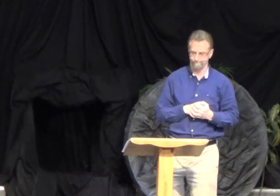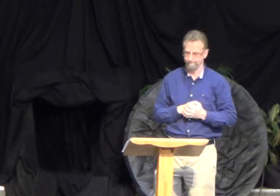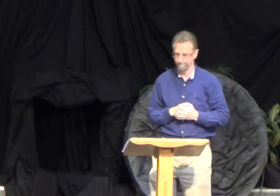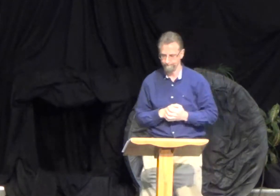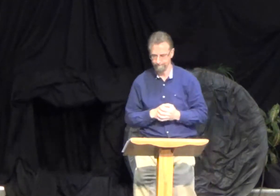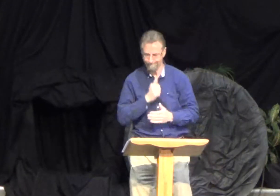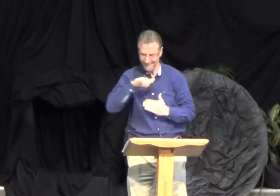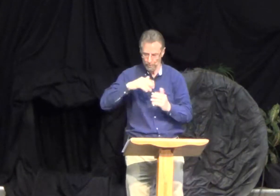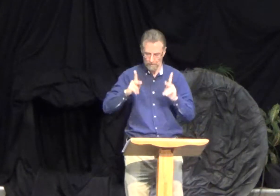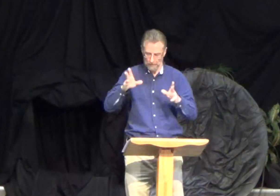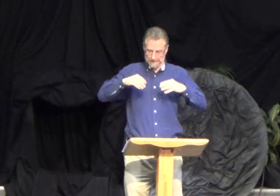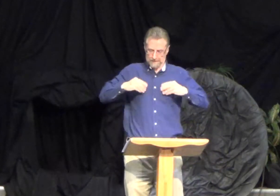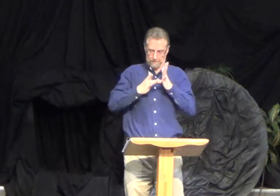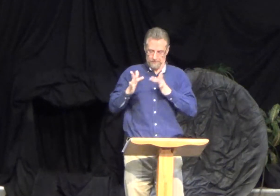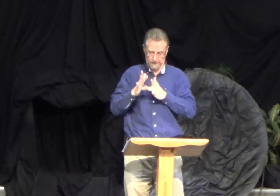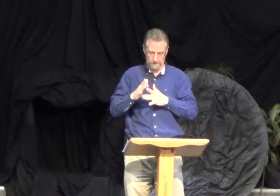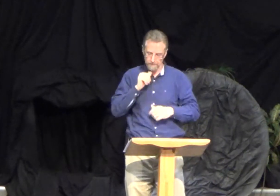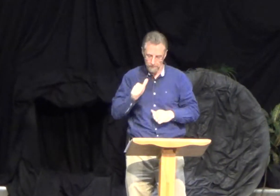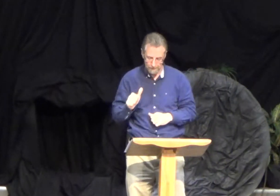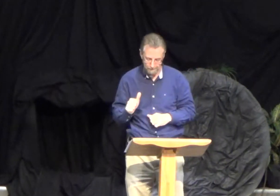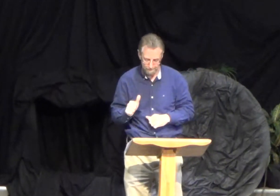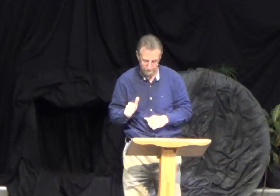You see them, they didn't all accept him.